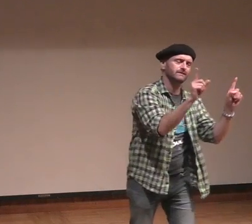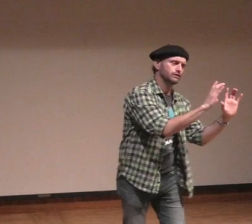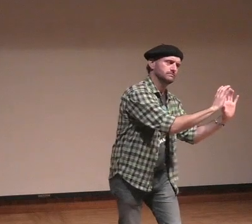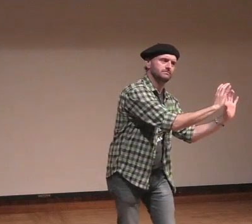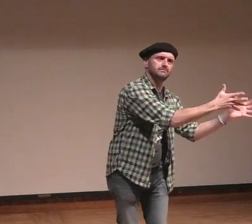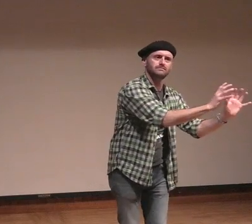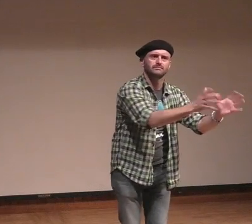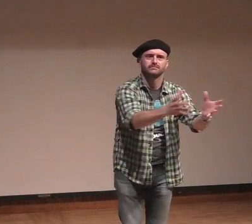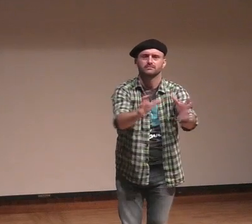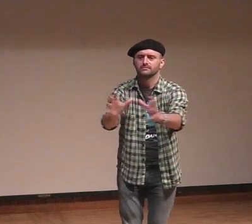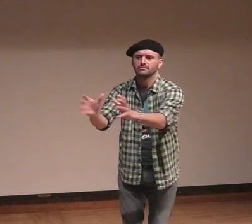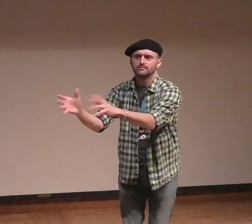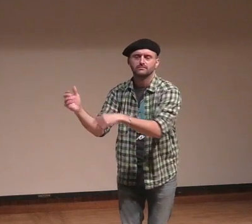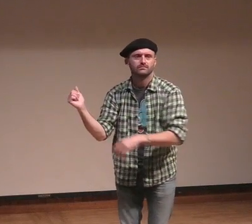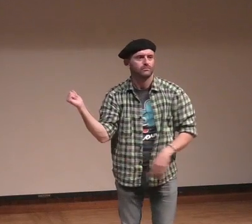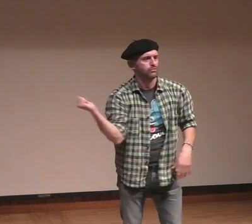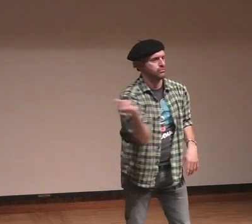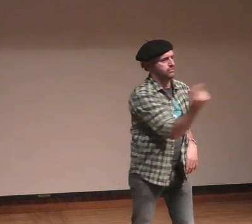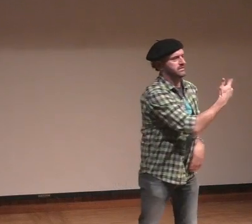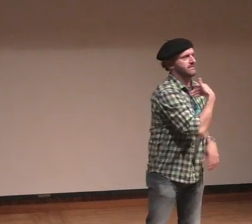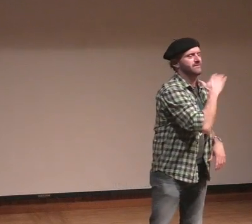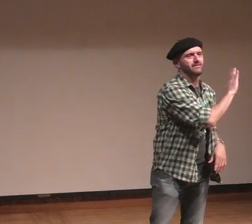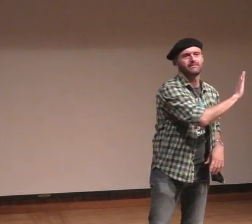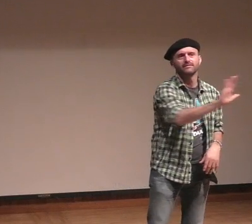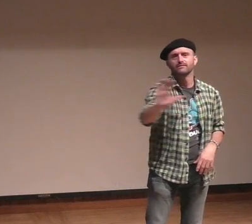When I go into the deaf schools, there's different groups.